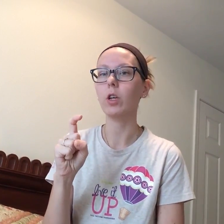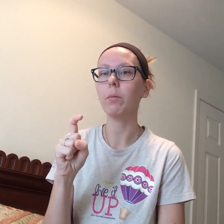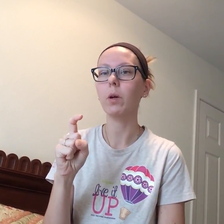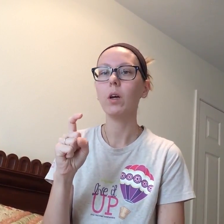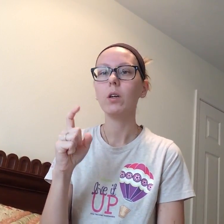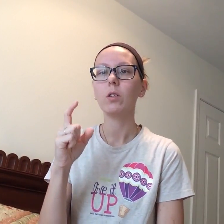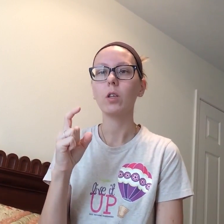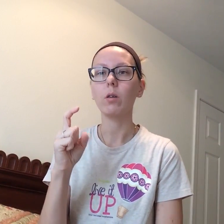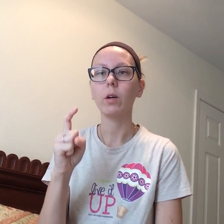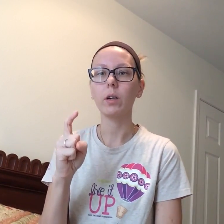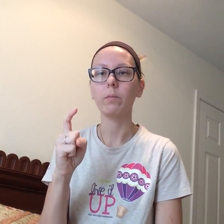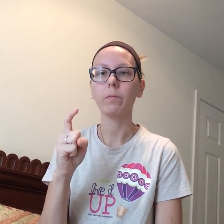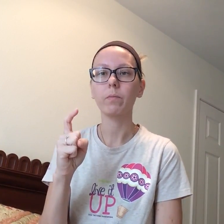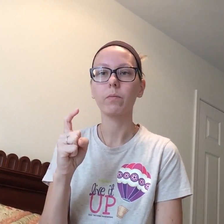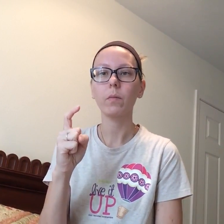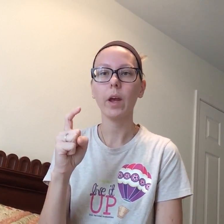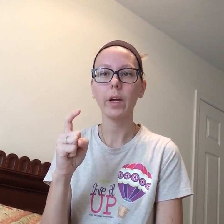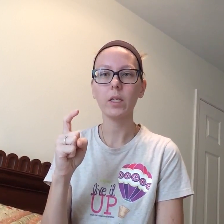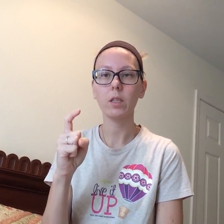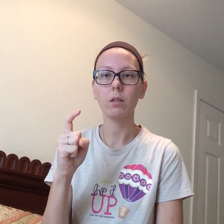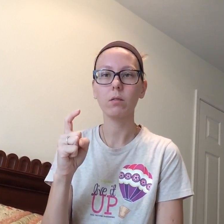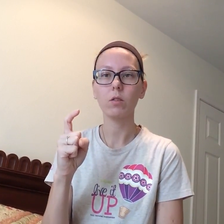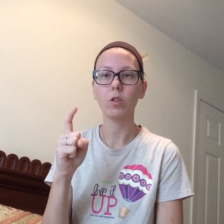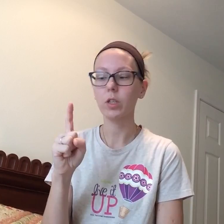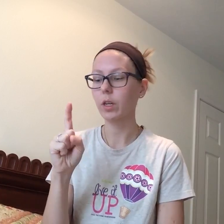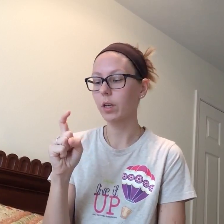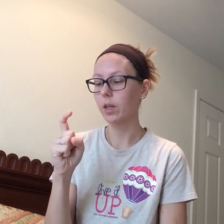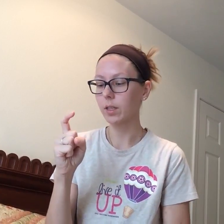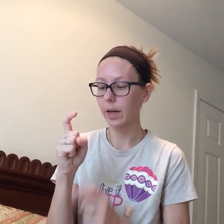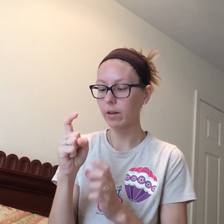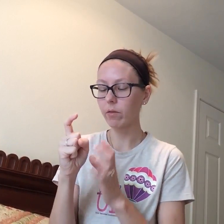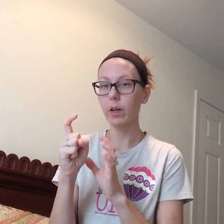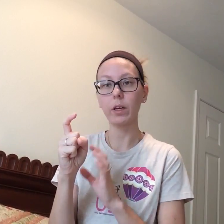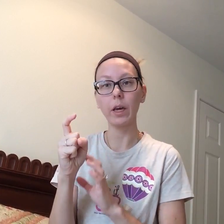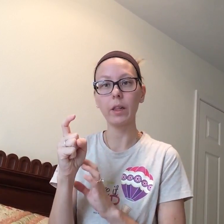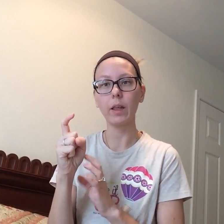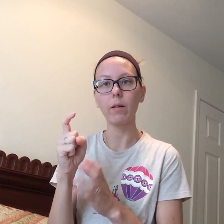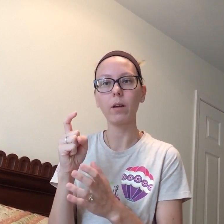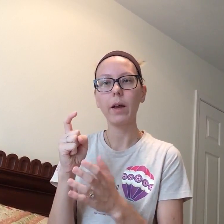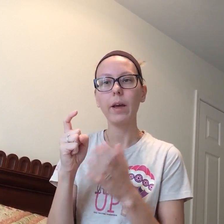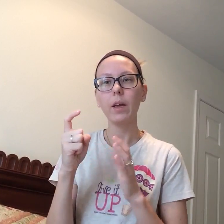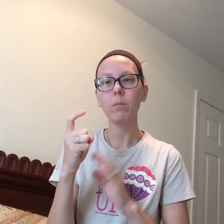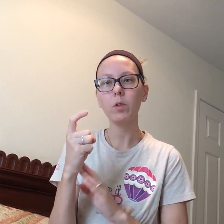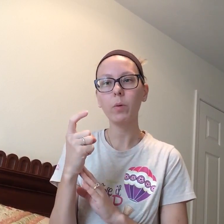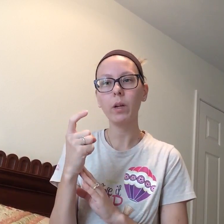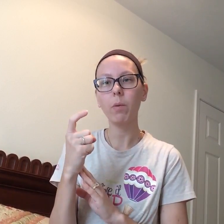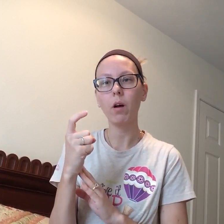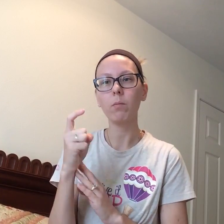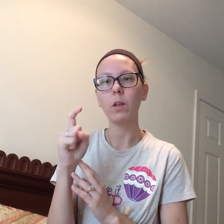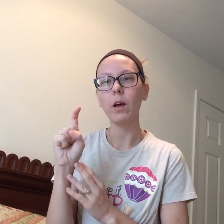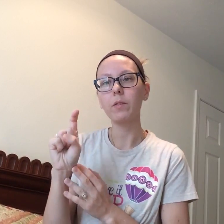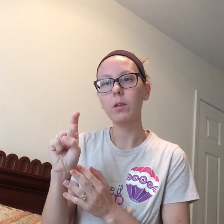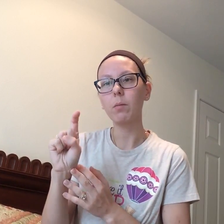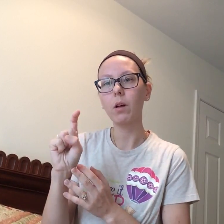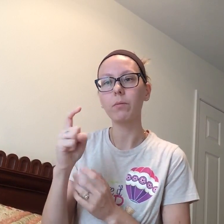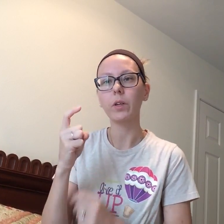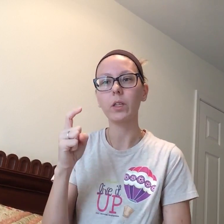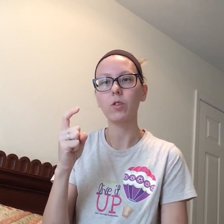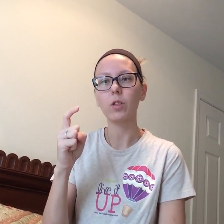shape. So X, you're just gonna, it's kind of, again, that in between a palm left and a palm front. It's just